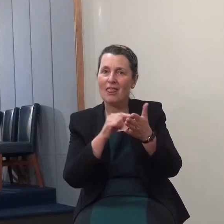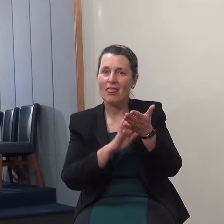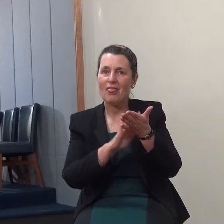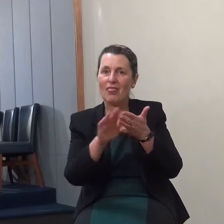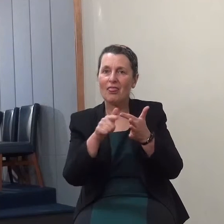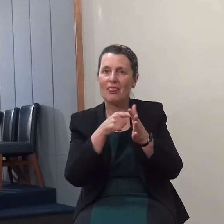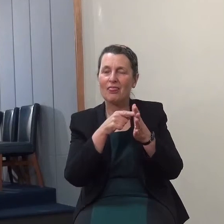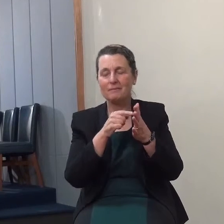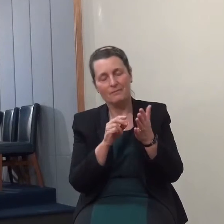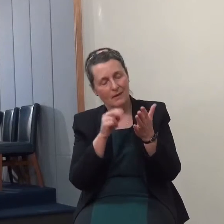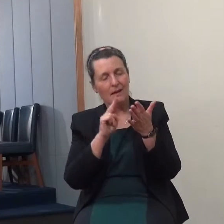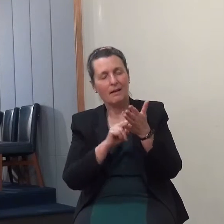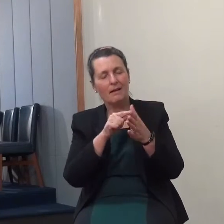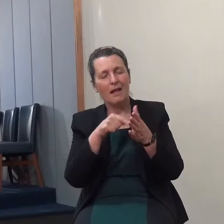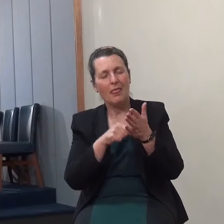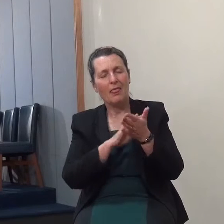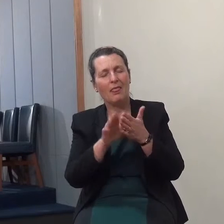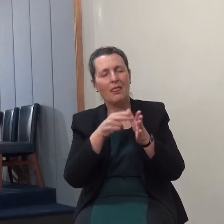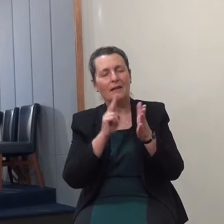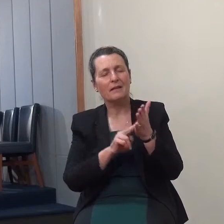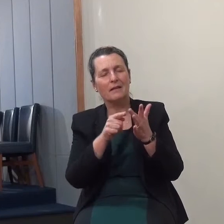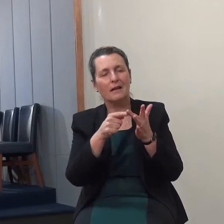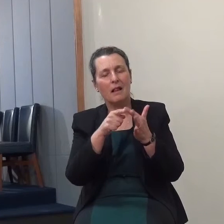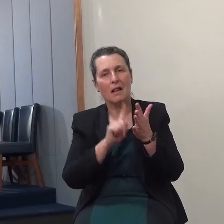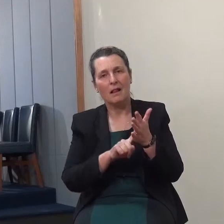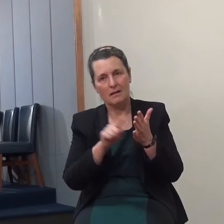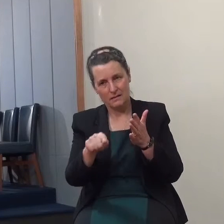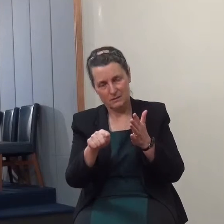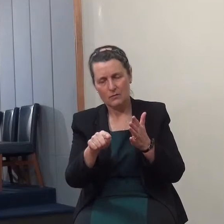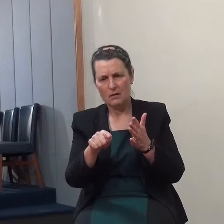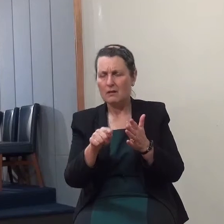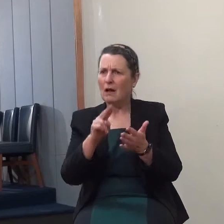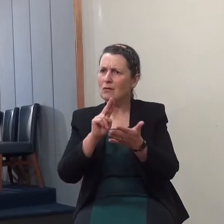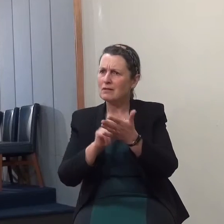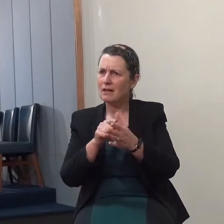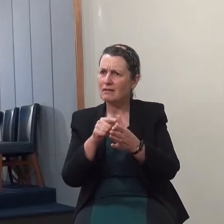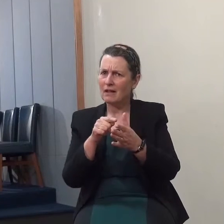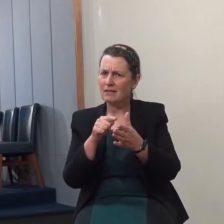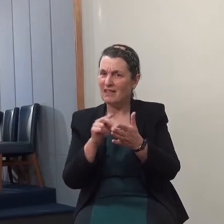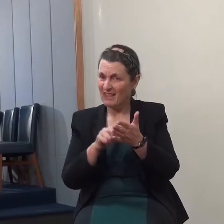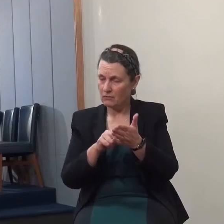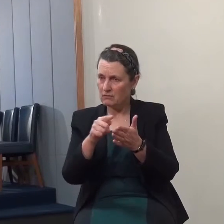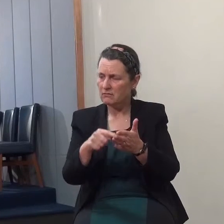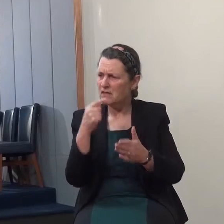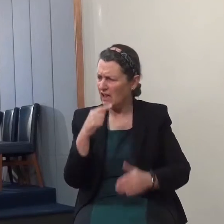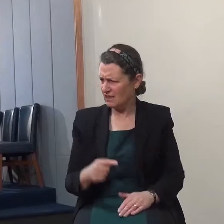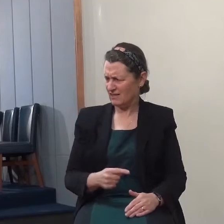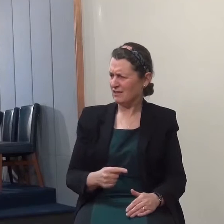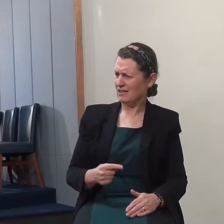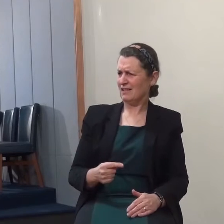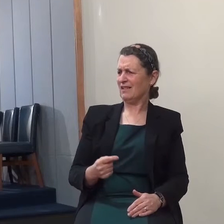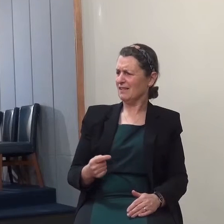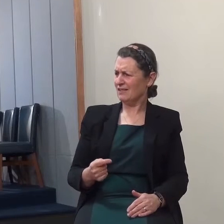Can there any good thing come out of Nazareth? Now Nathanael, it turns out, was a pious Jewish